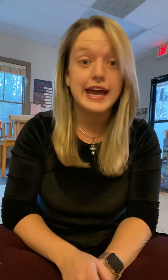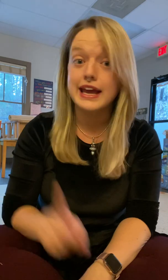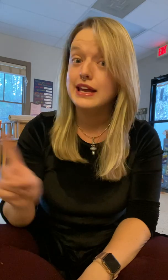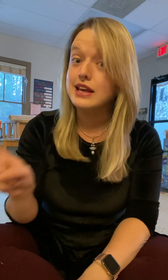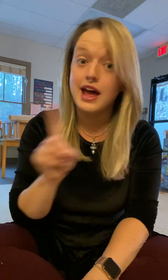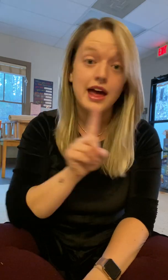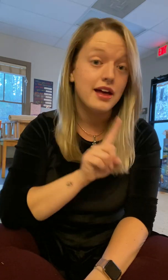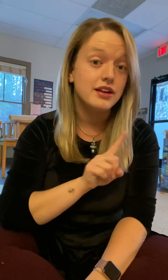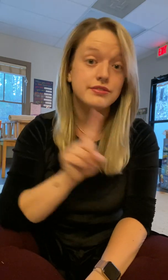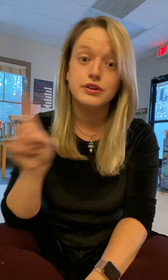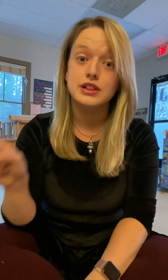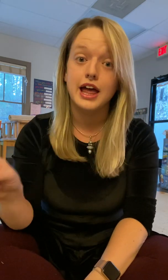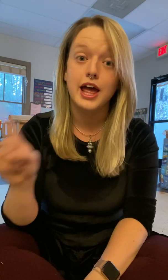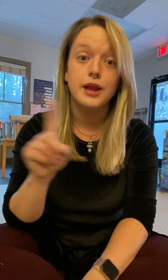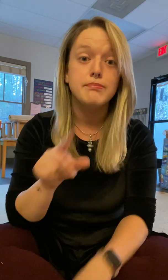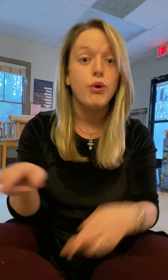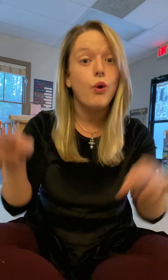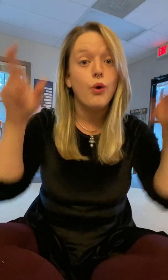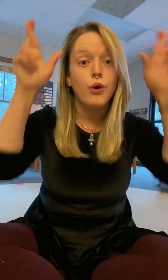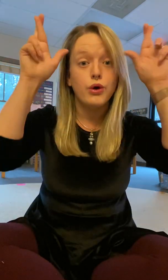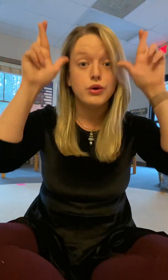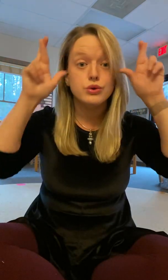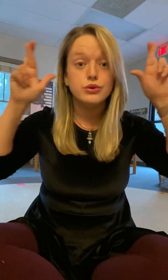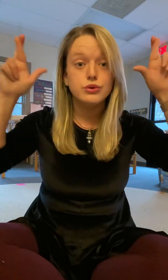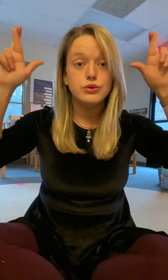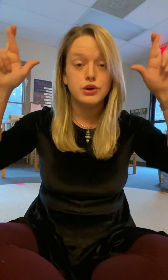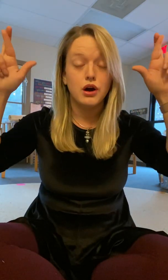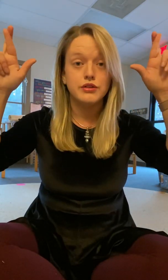They never let poor Rudolph